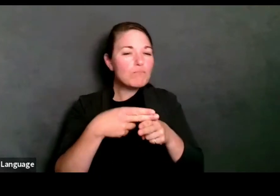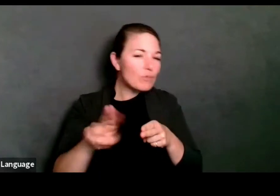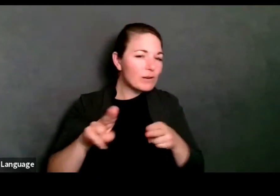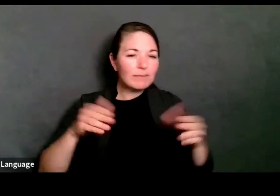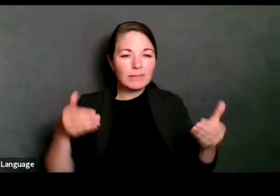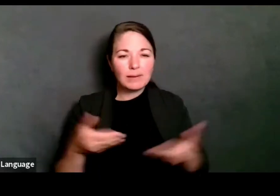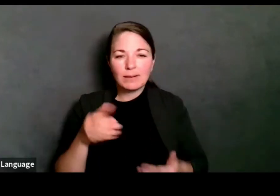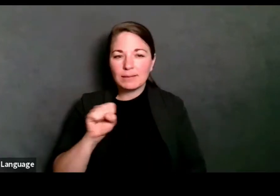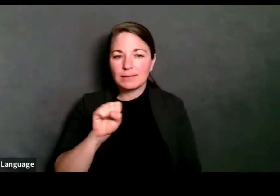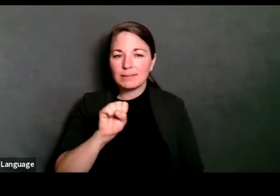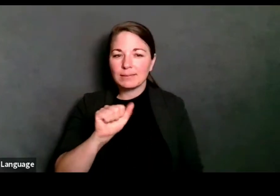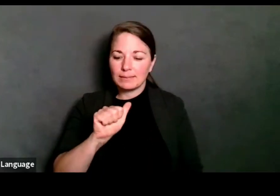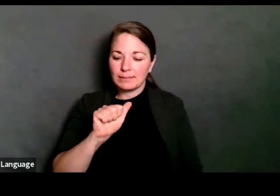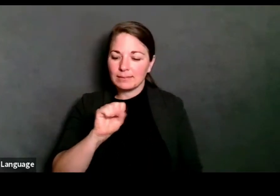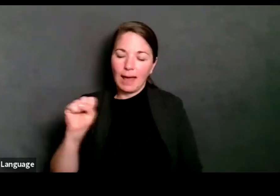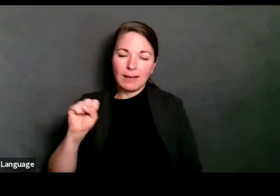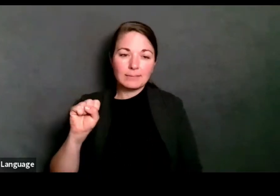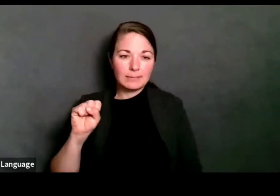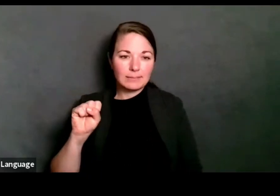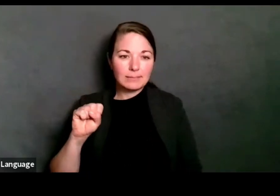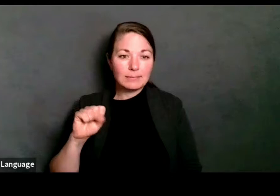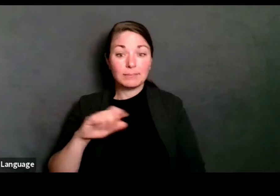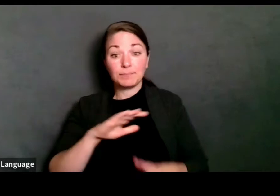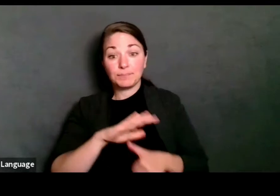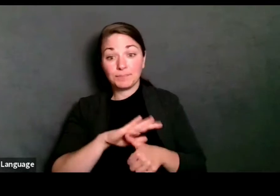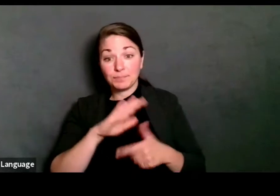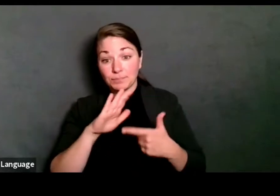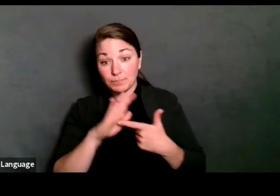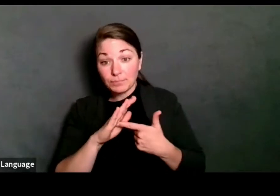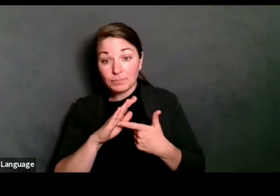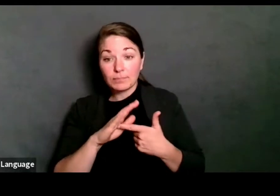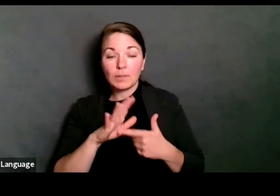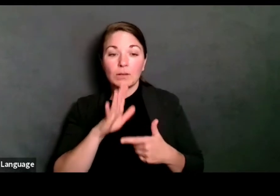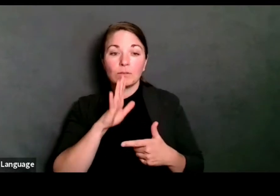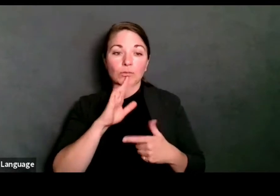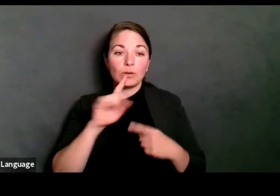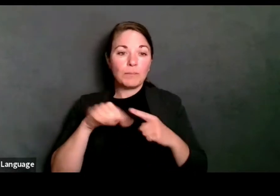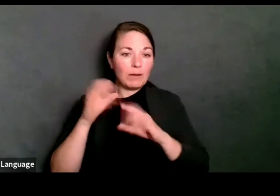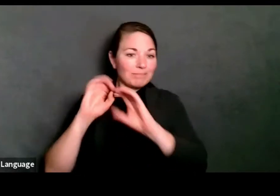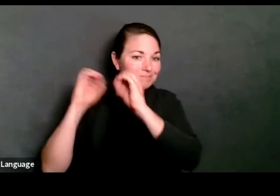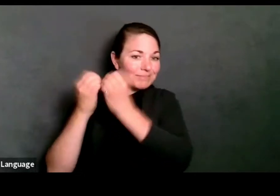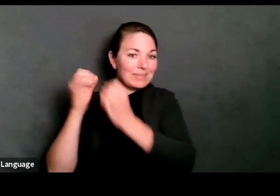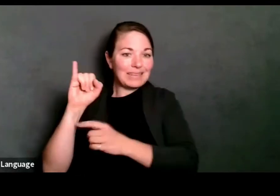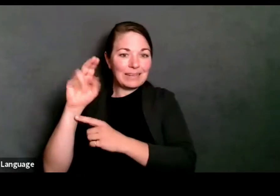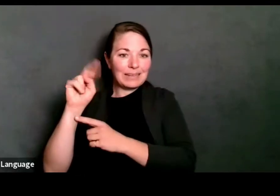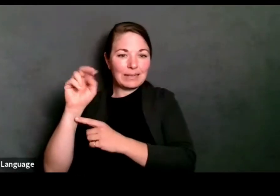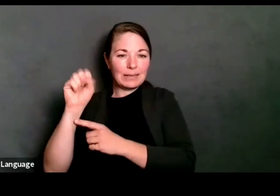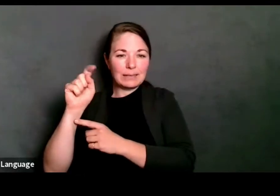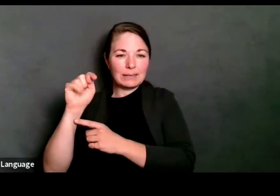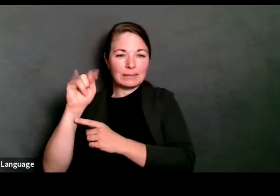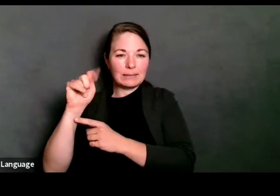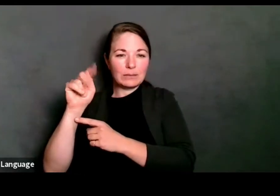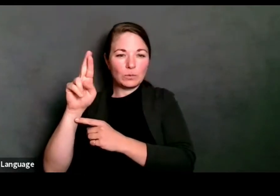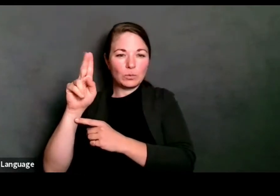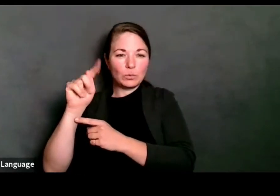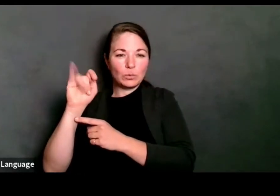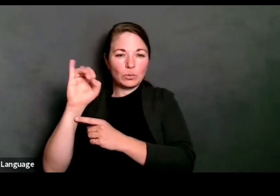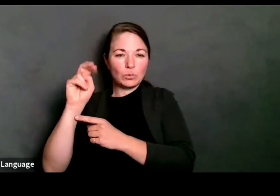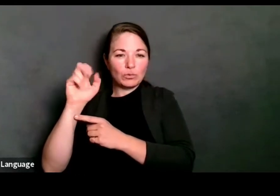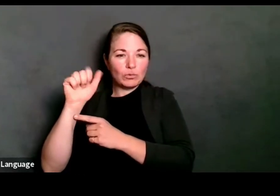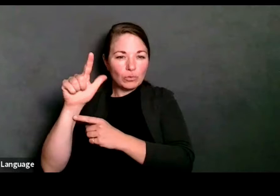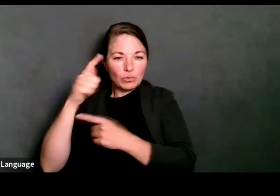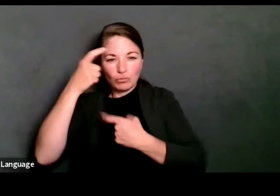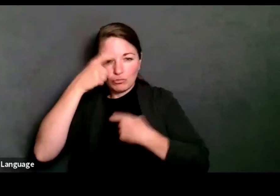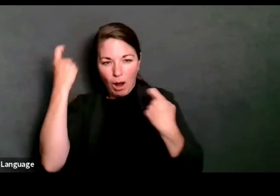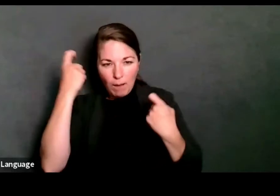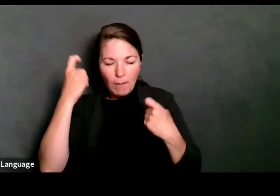introduce SAS before we do anything else, and then we will talk about institutional trauma and the ways, some of the practices that we can implement to